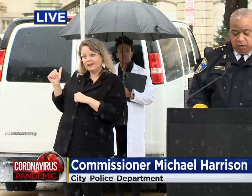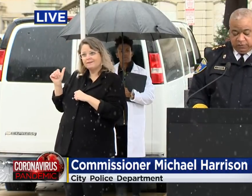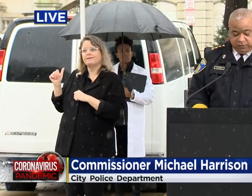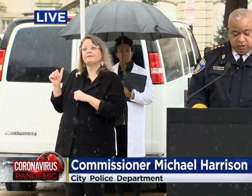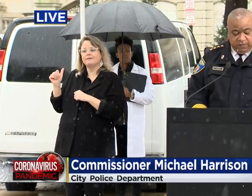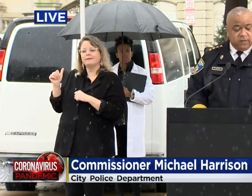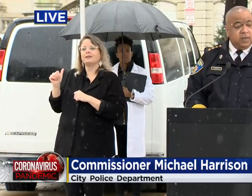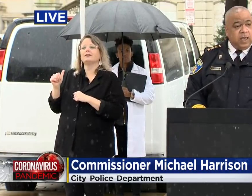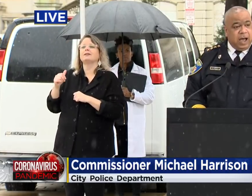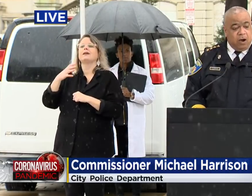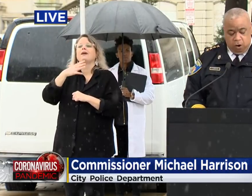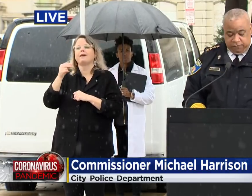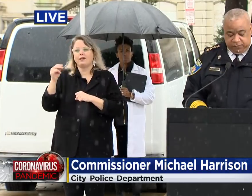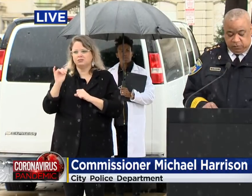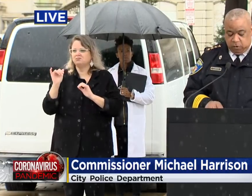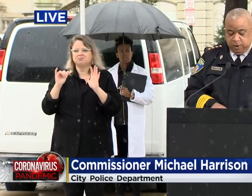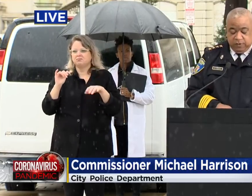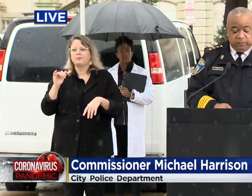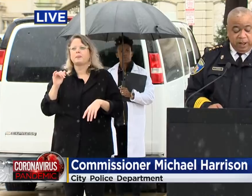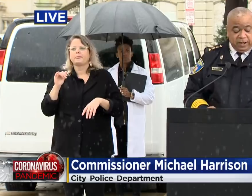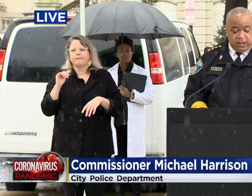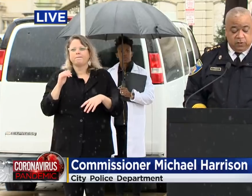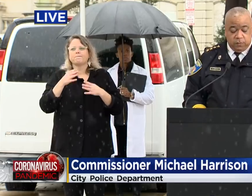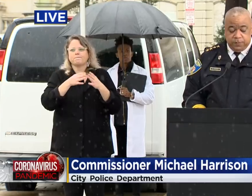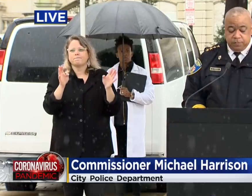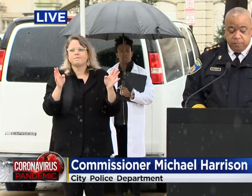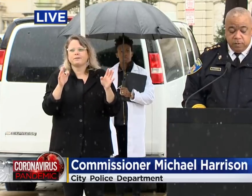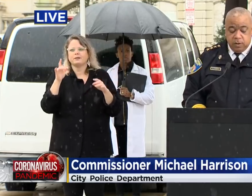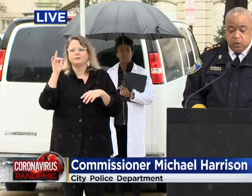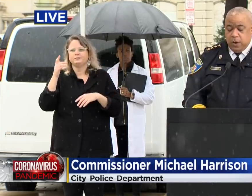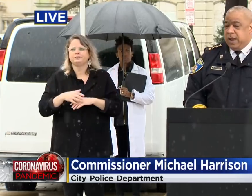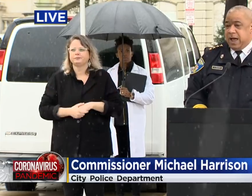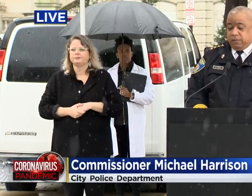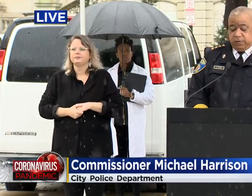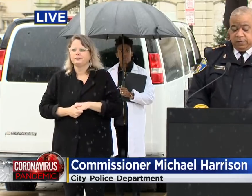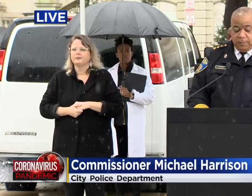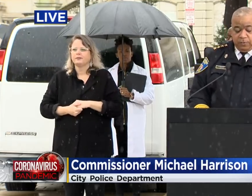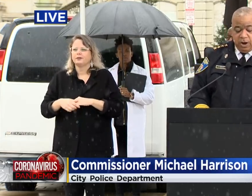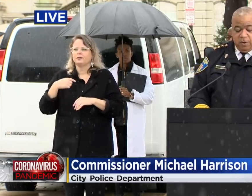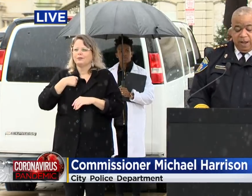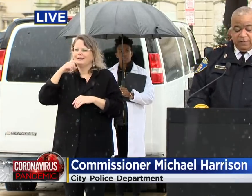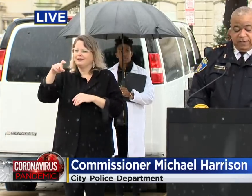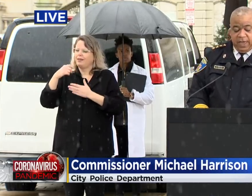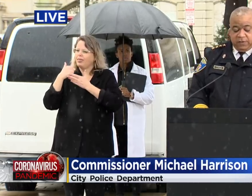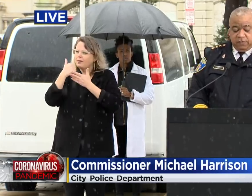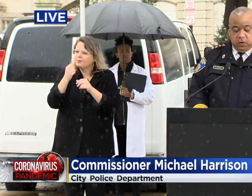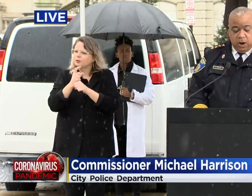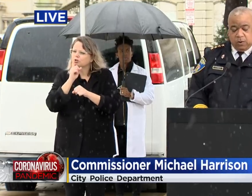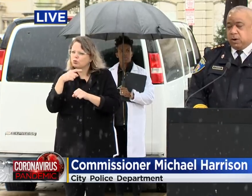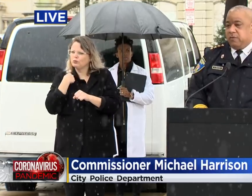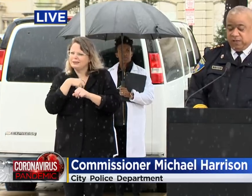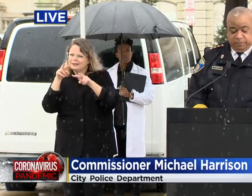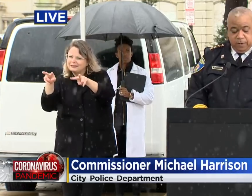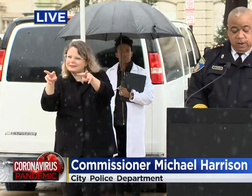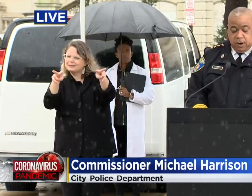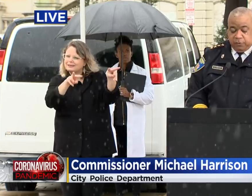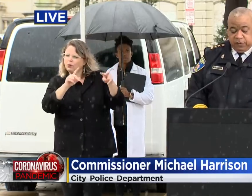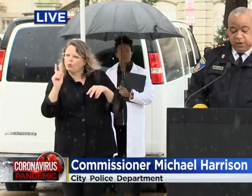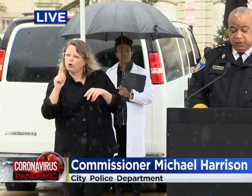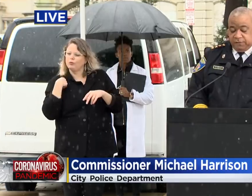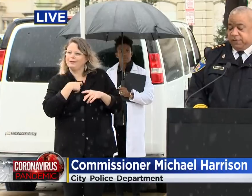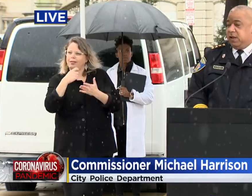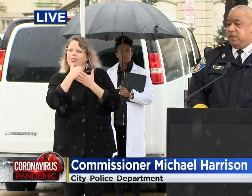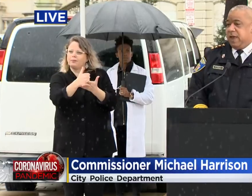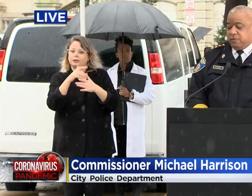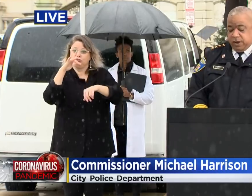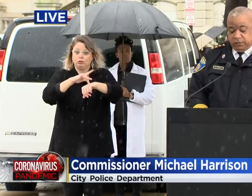what calls for service our officers will be responding to. We announced temporary modifications to our arrest